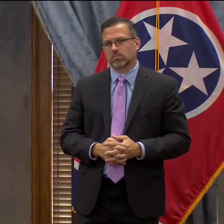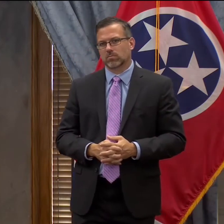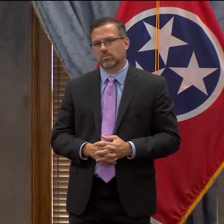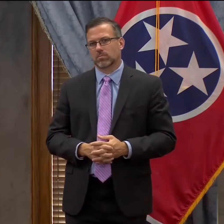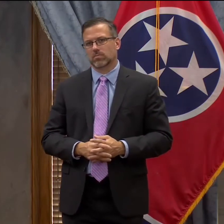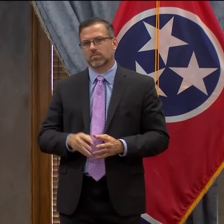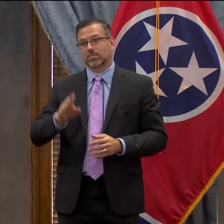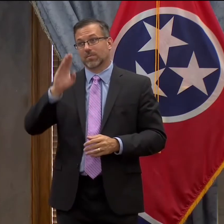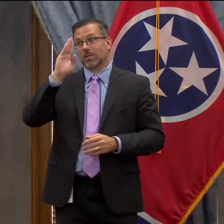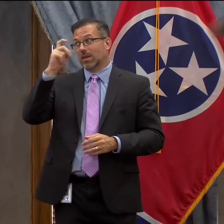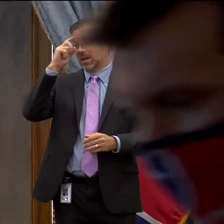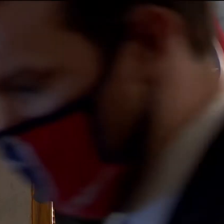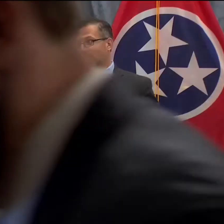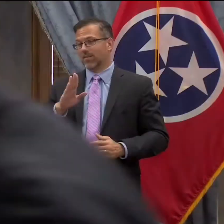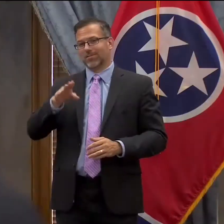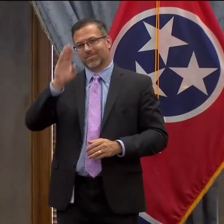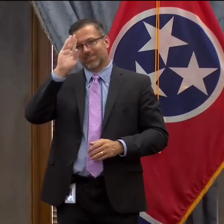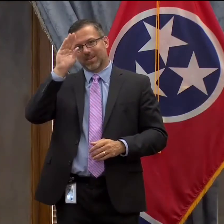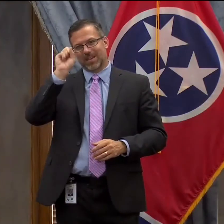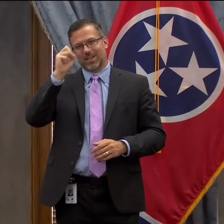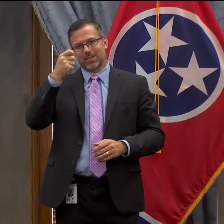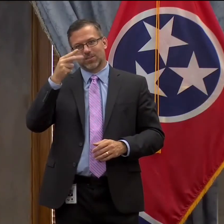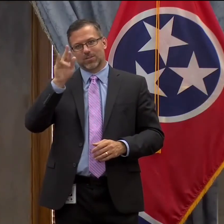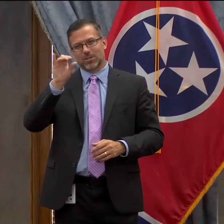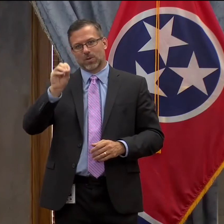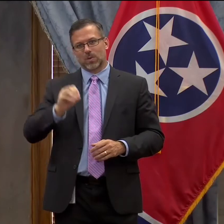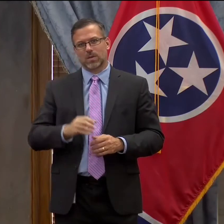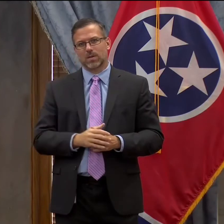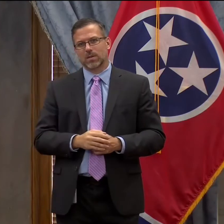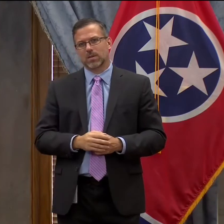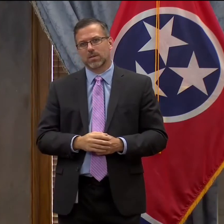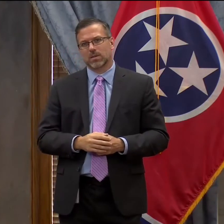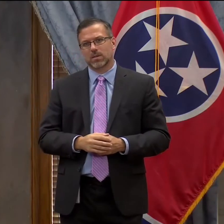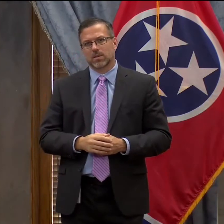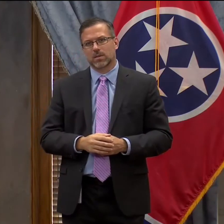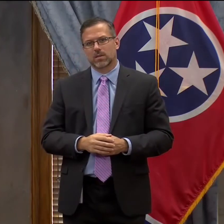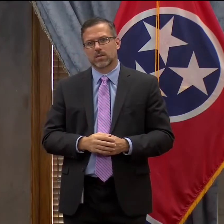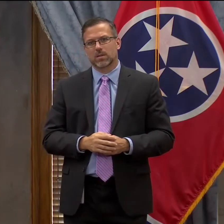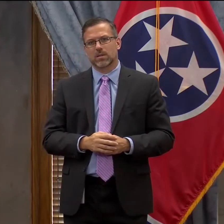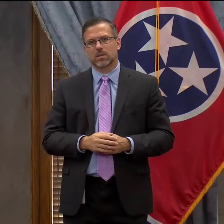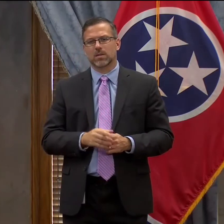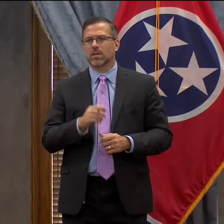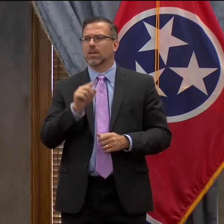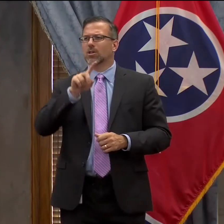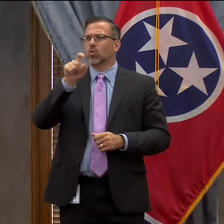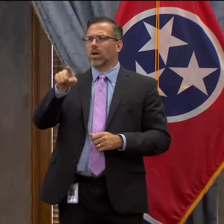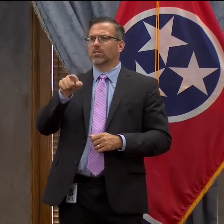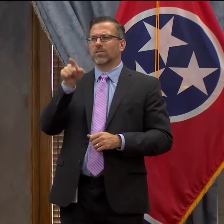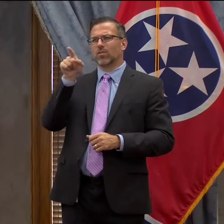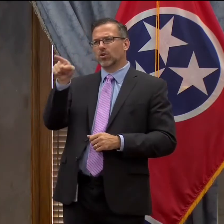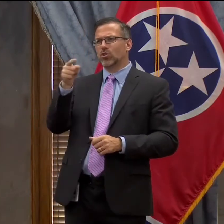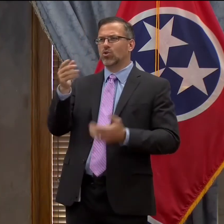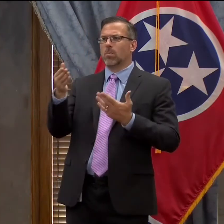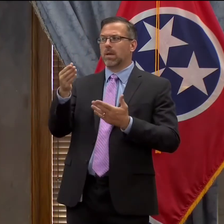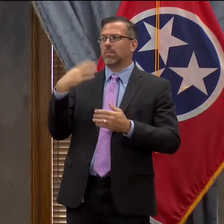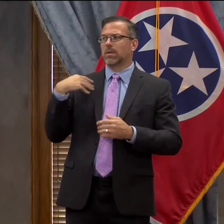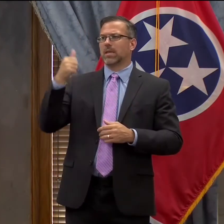Thank you. Hi, Governor. Thanks for talking with us today. I have a question for you, or maybe Commissioner Schwinn. Okay.